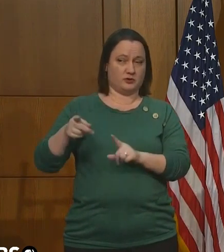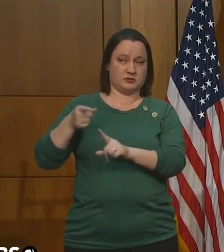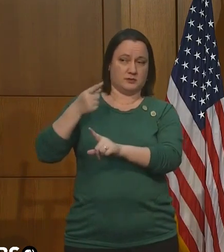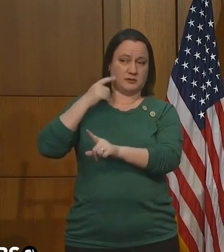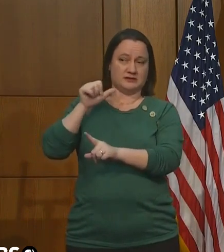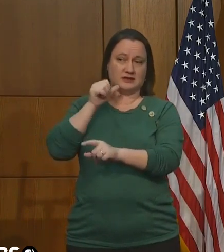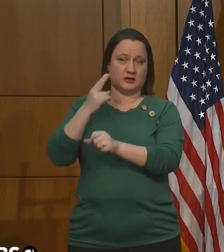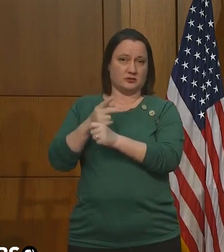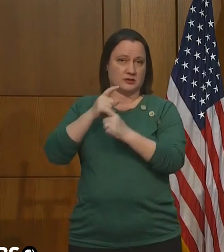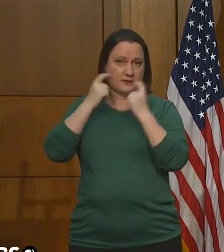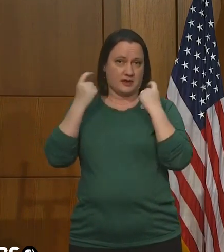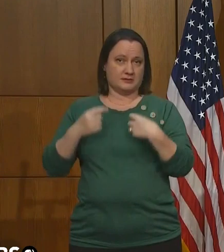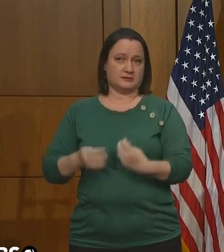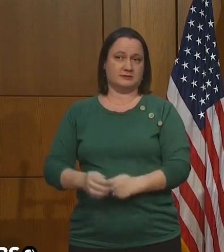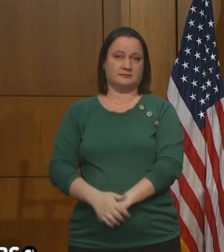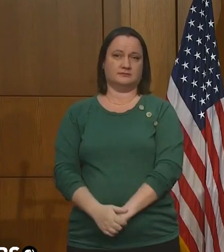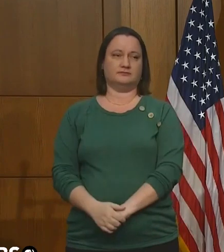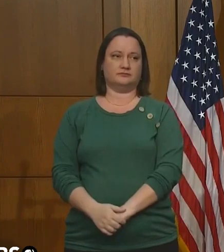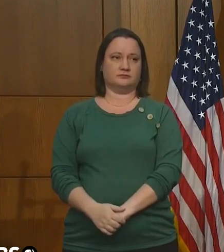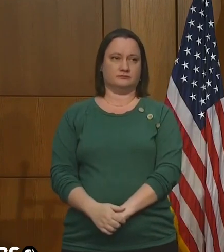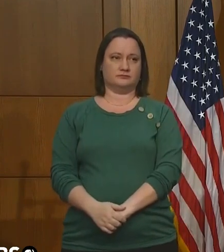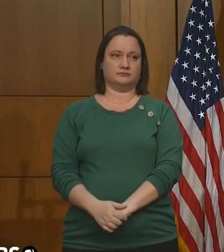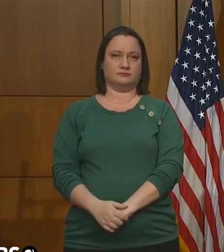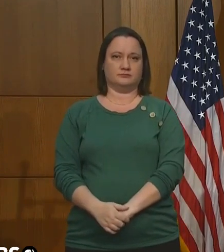of them not wearing a mask.